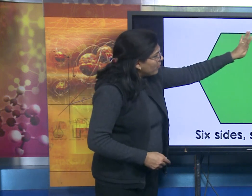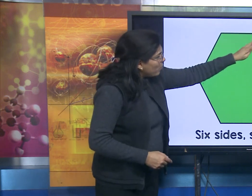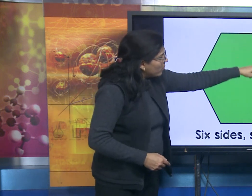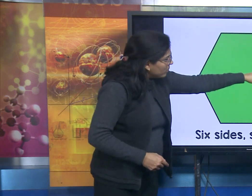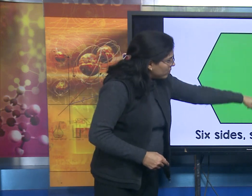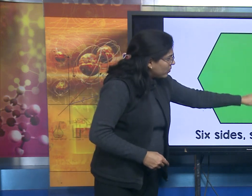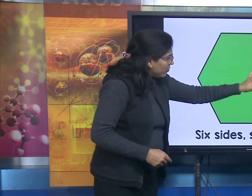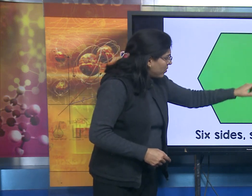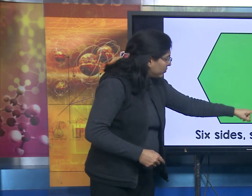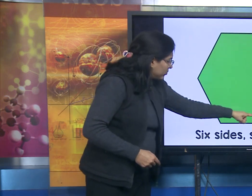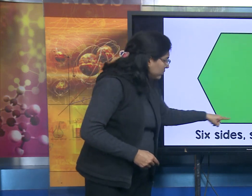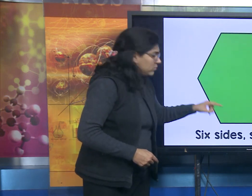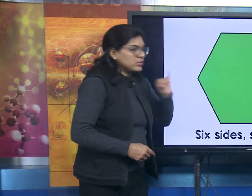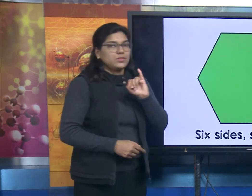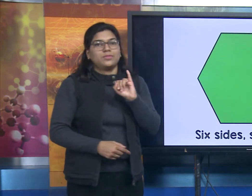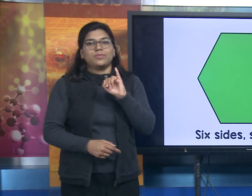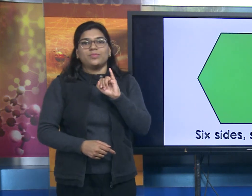third, fourth, fifth and sixth side.